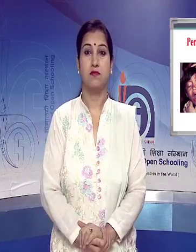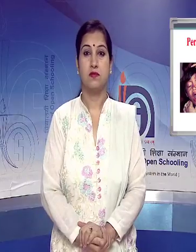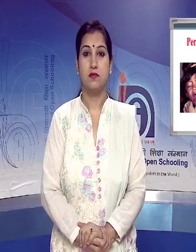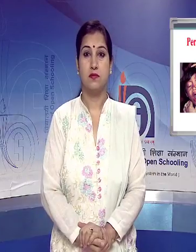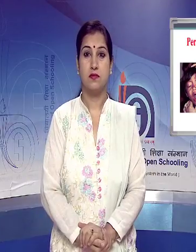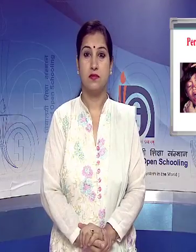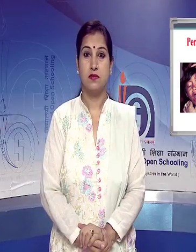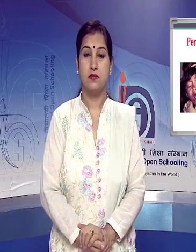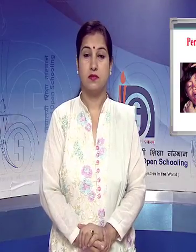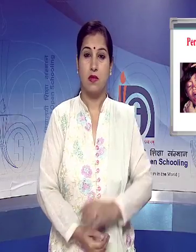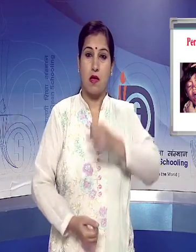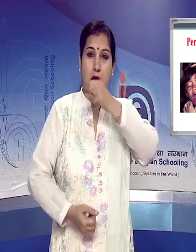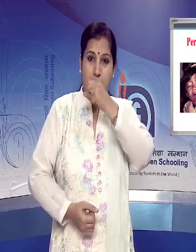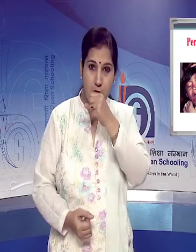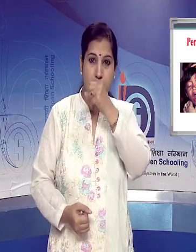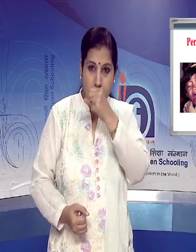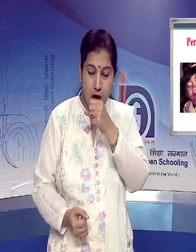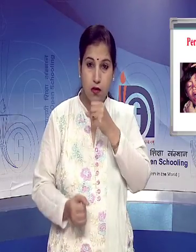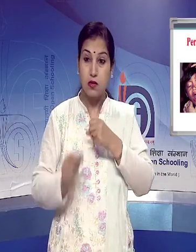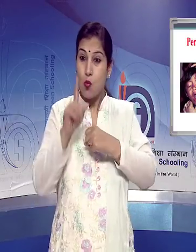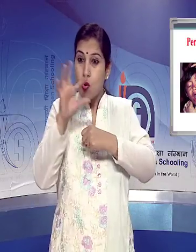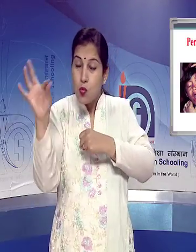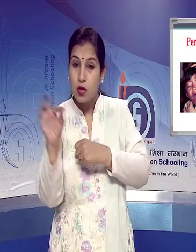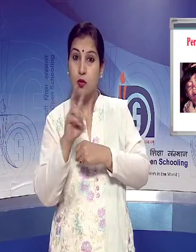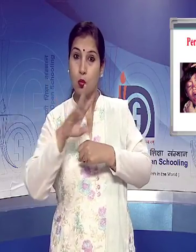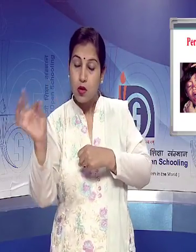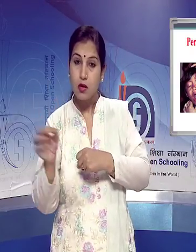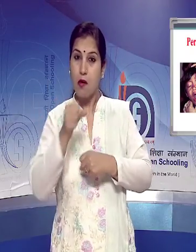severe bouts of cough a week accompanied by a whoop-like sound,